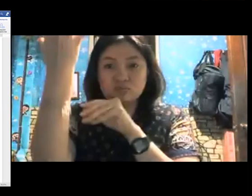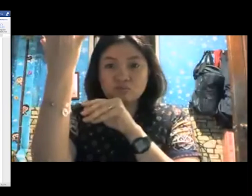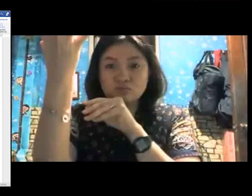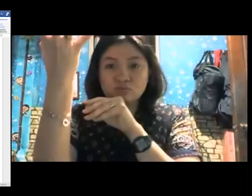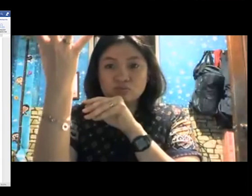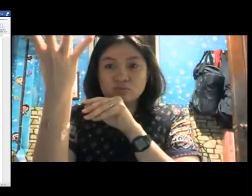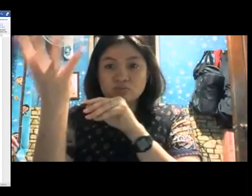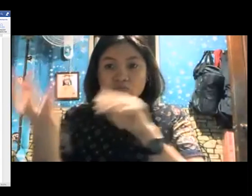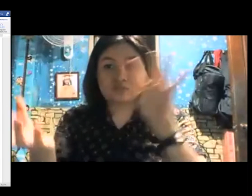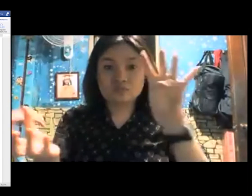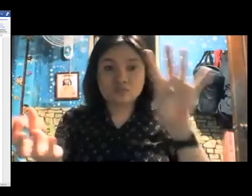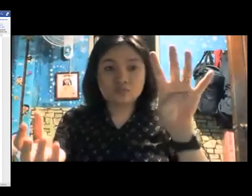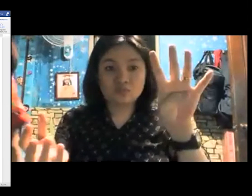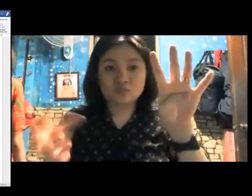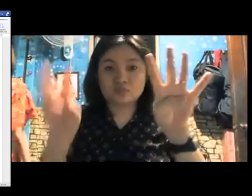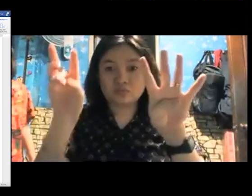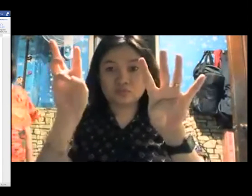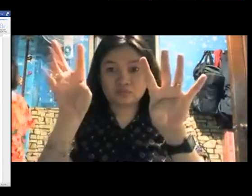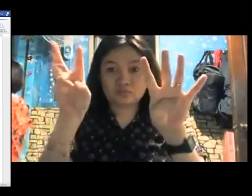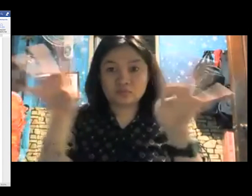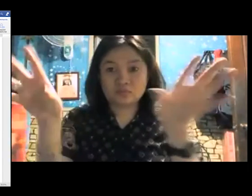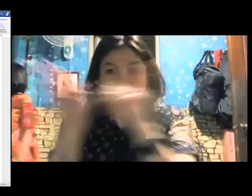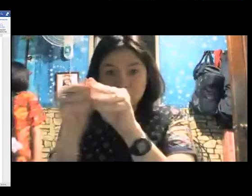16. How Okay. much?